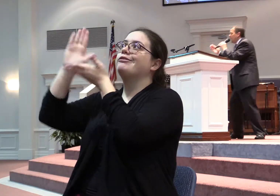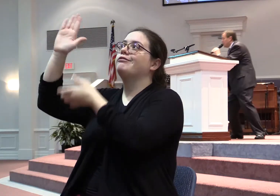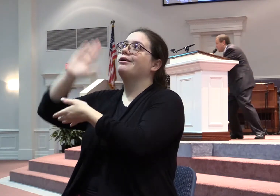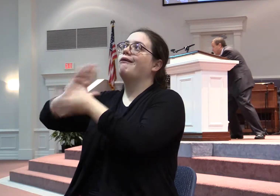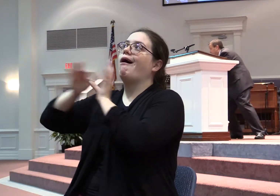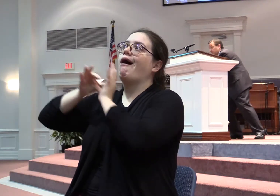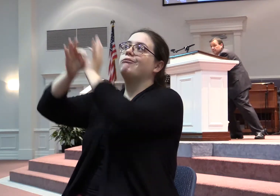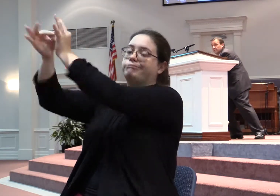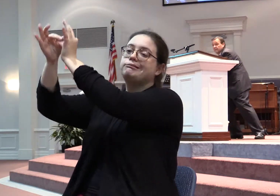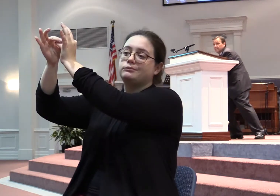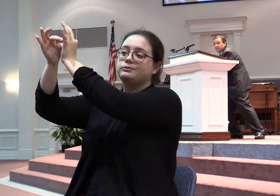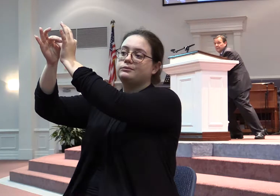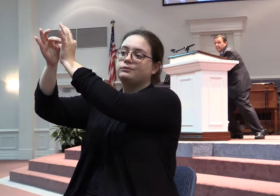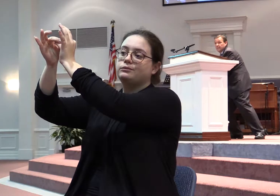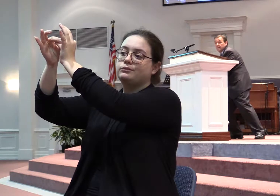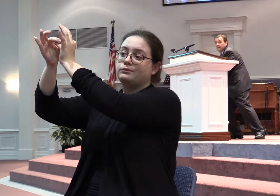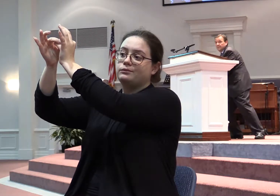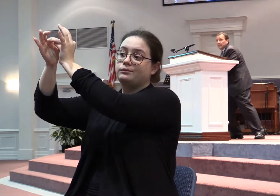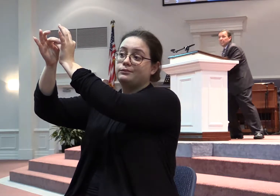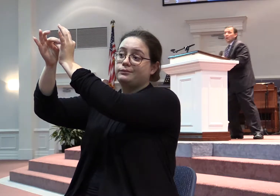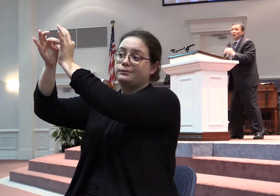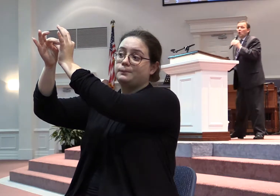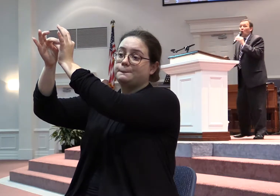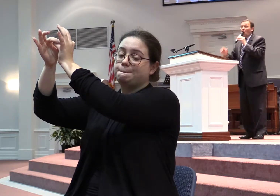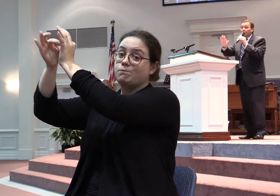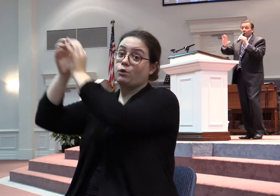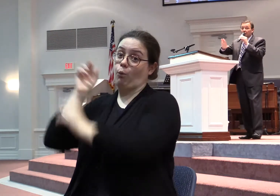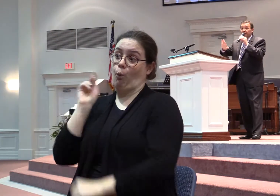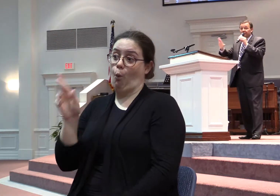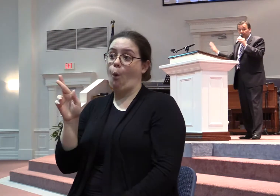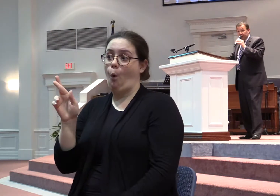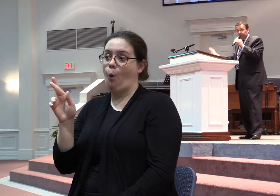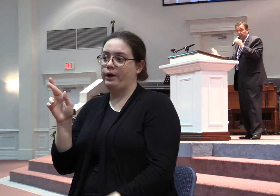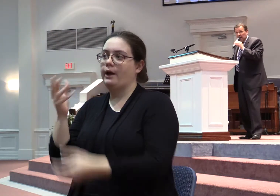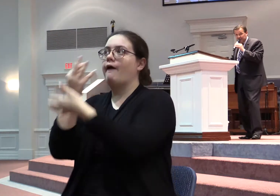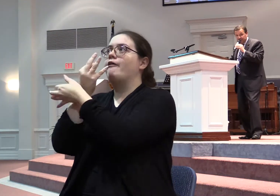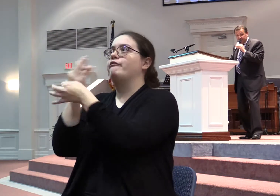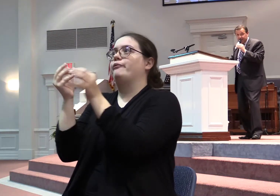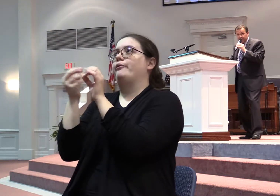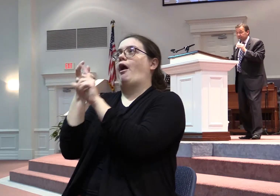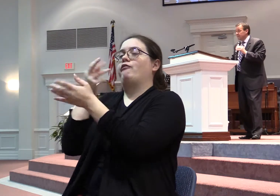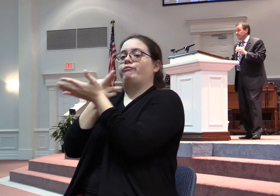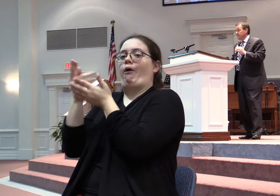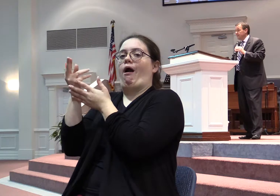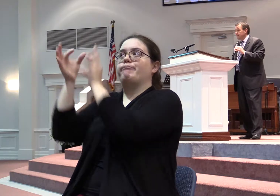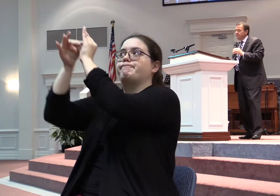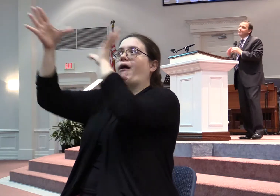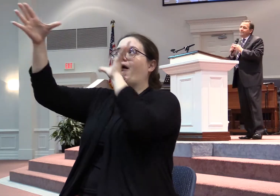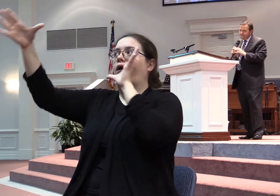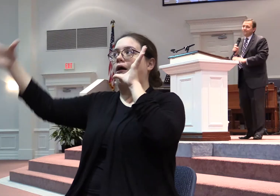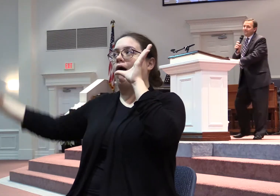of righteousness. Right. Yes. Or you're going to be free from righteousness.